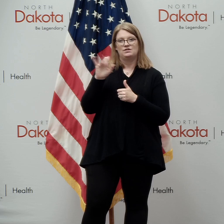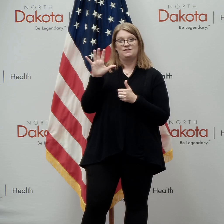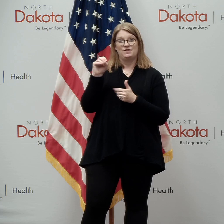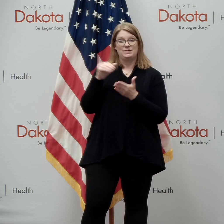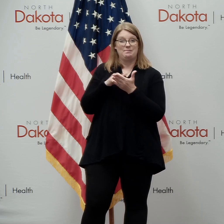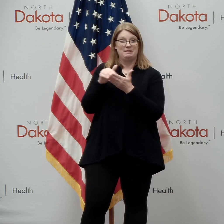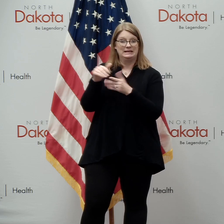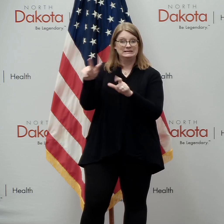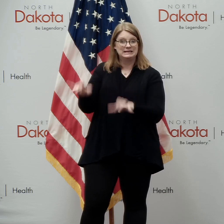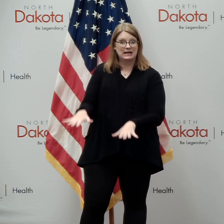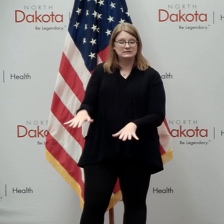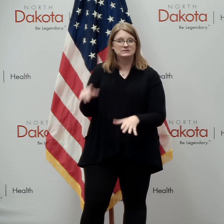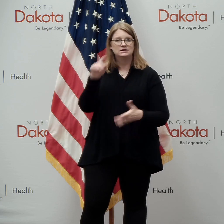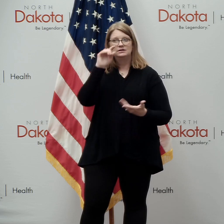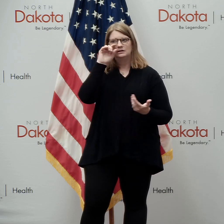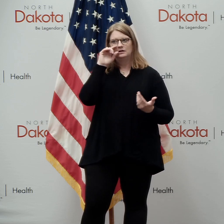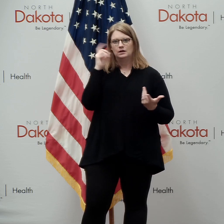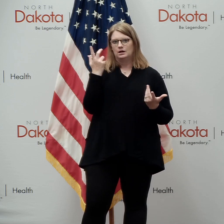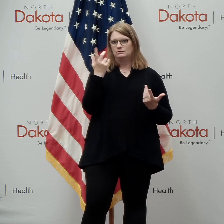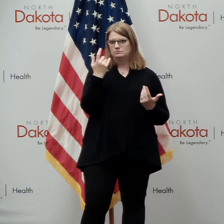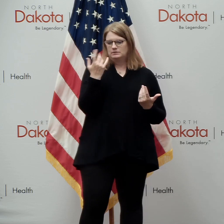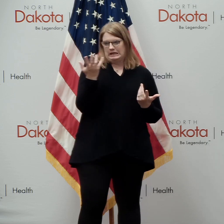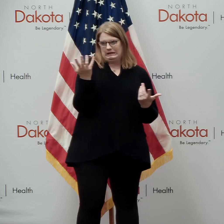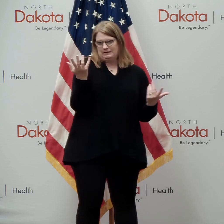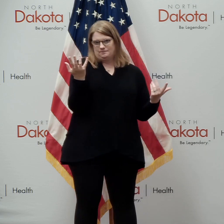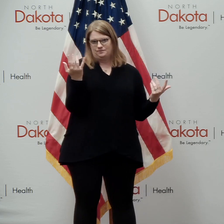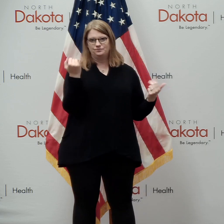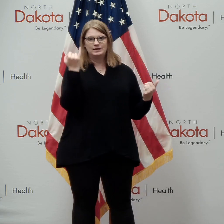But I would say, again, whether you want to, see